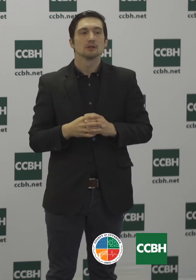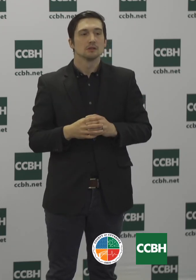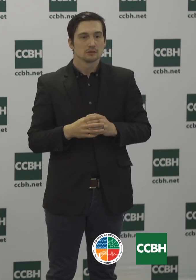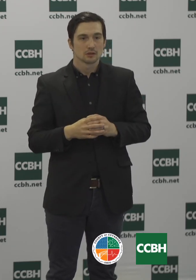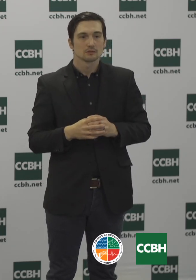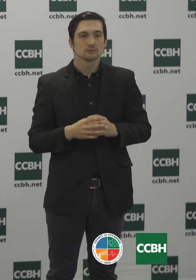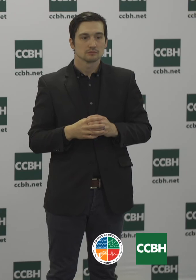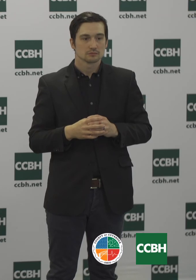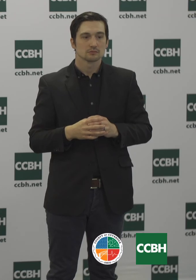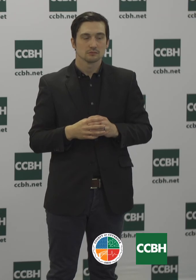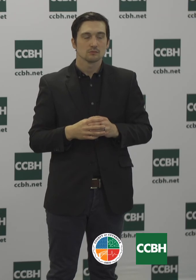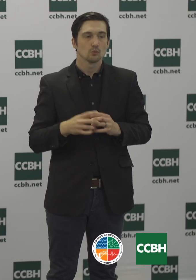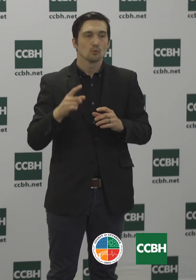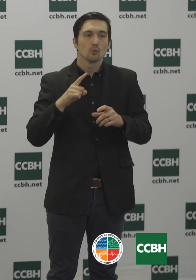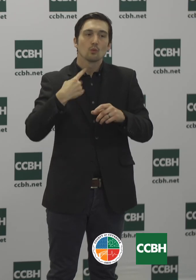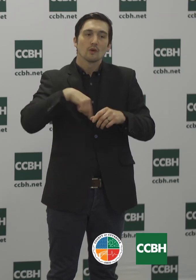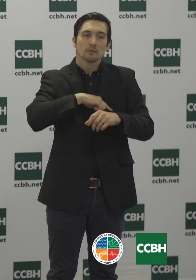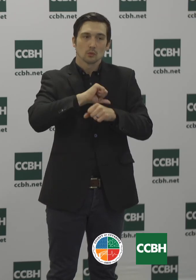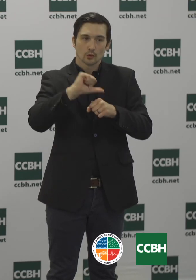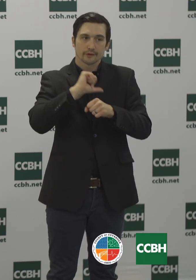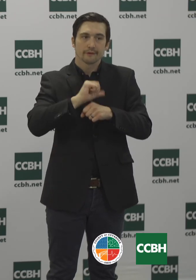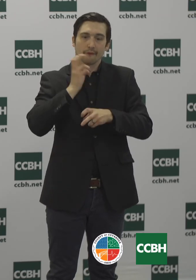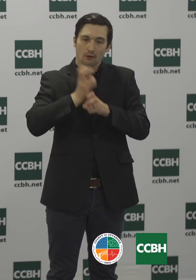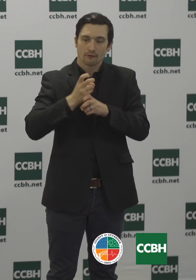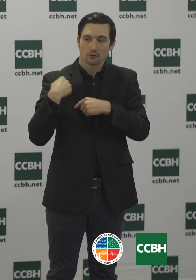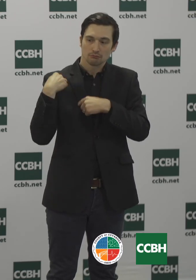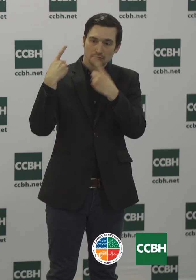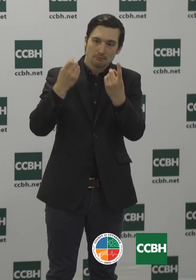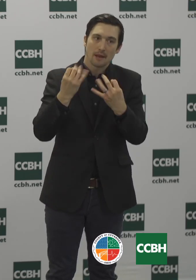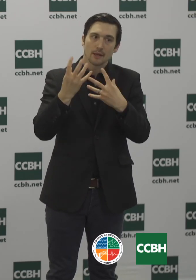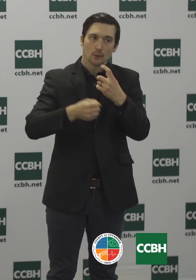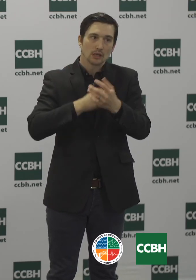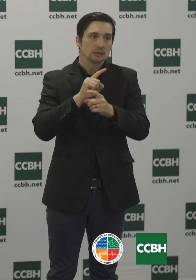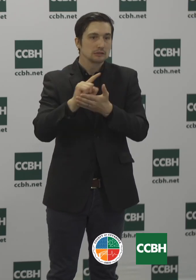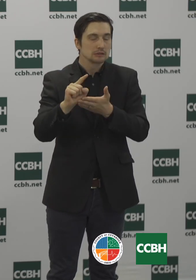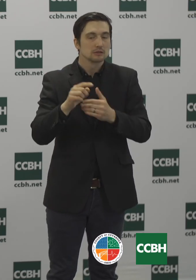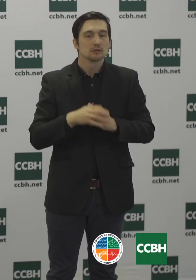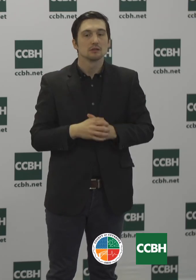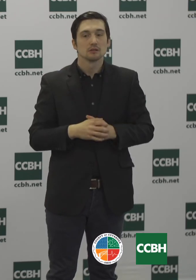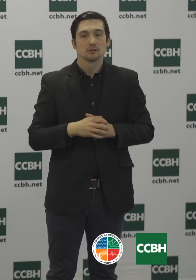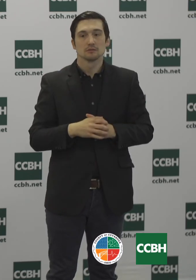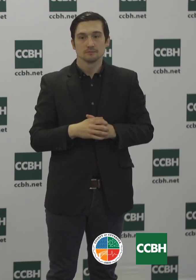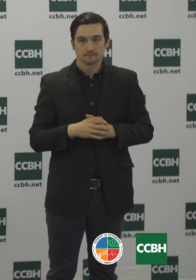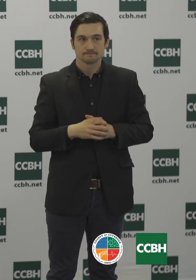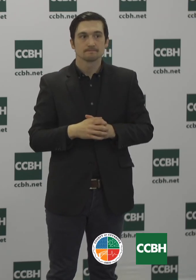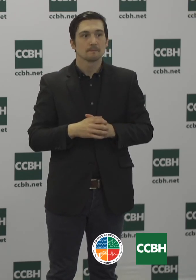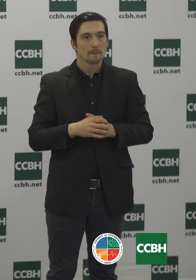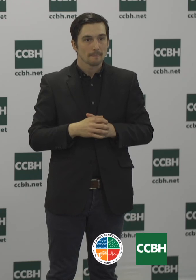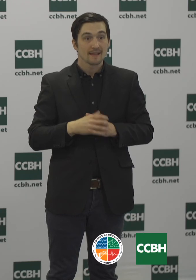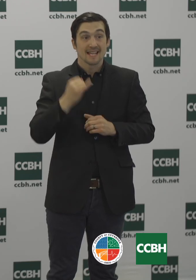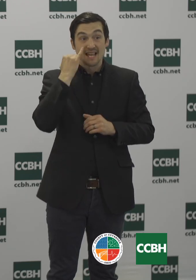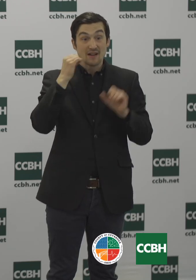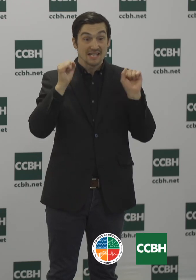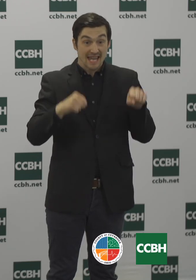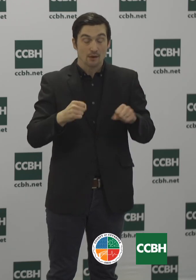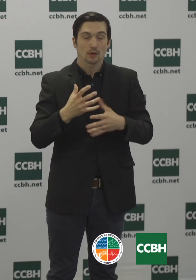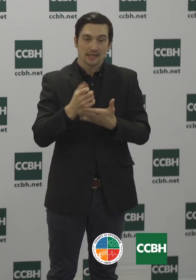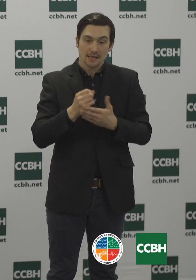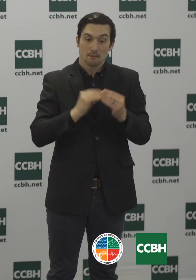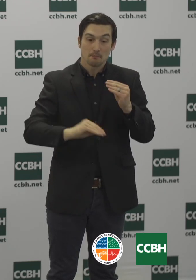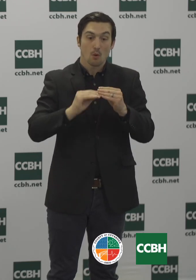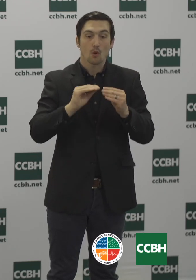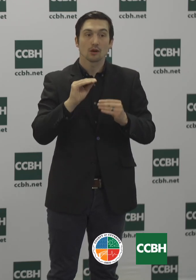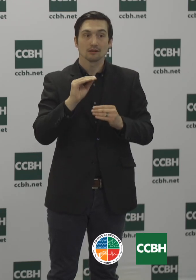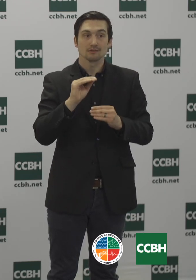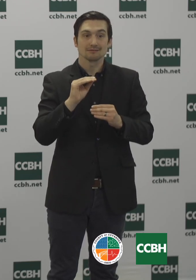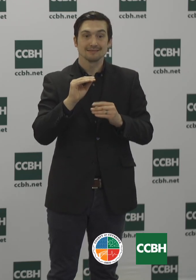we just started doing this week. As you've heard me say many times, if I had anything to do with it, we're gonna get more testing here, and it's not because of